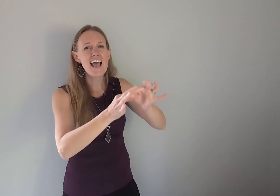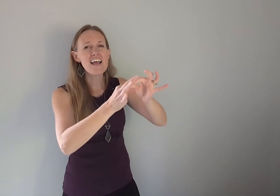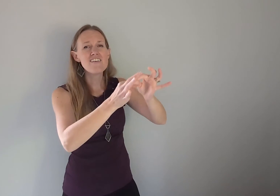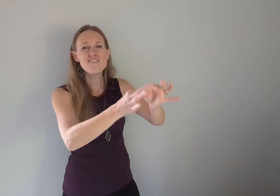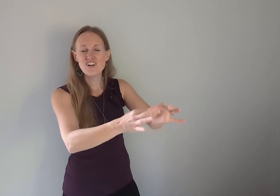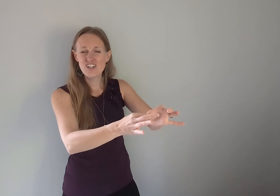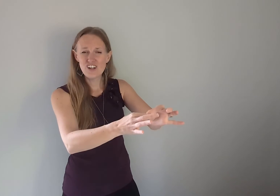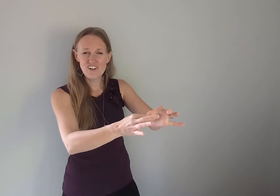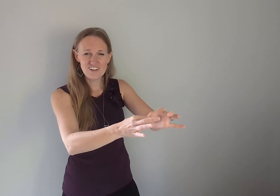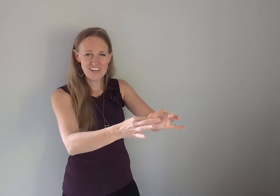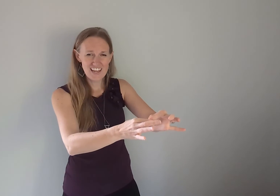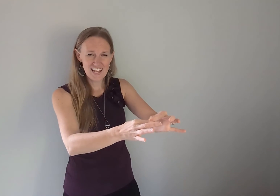faithfulness,